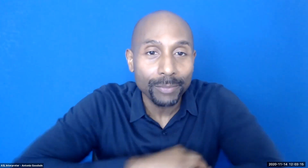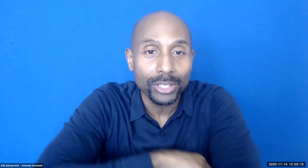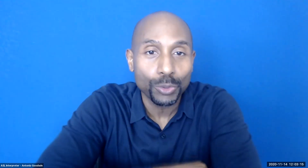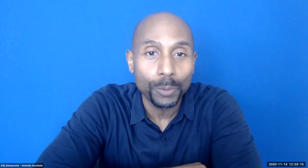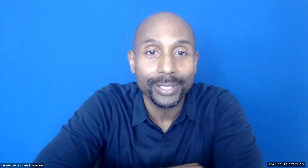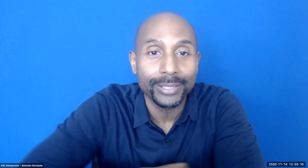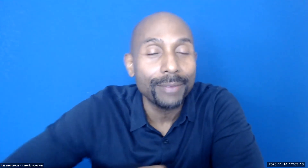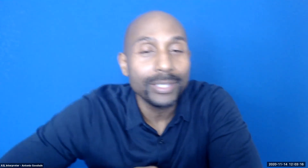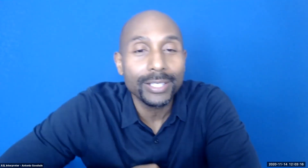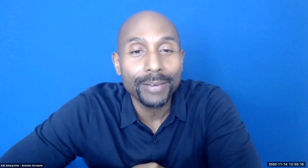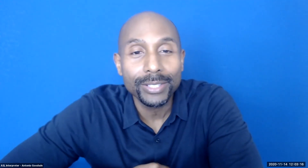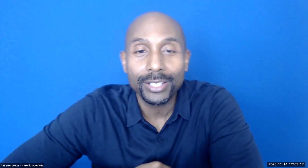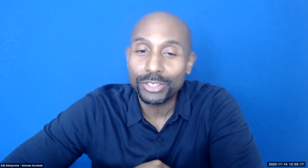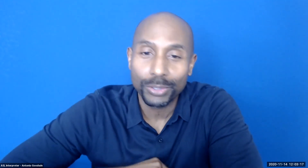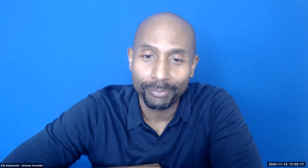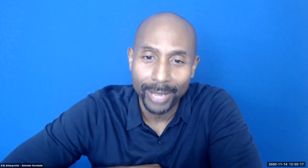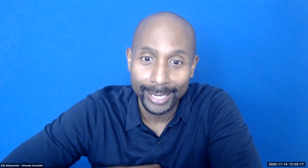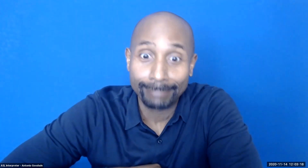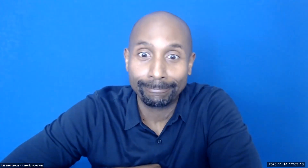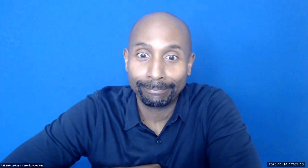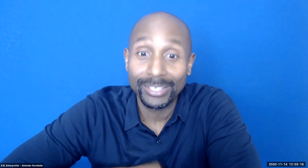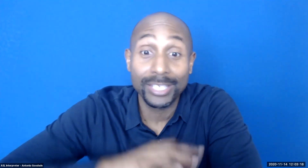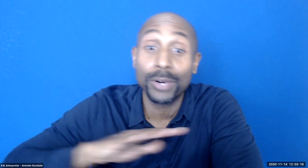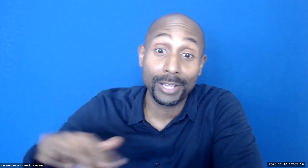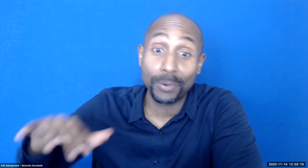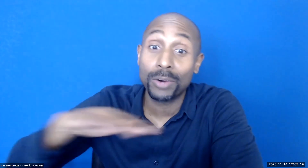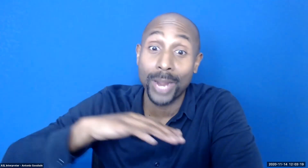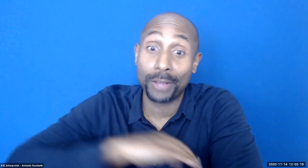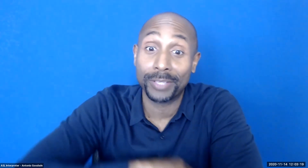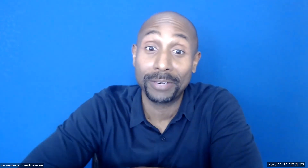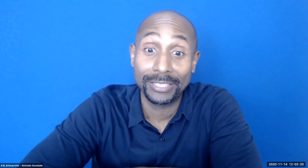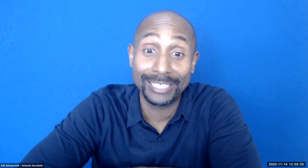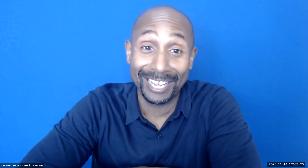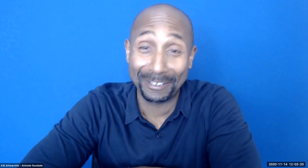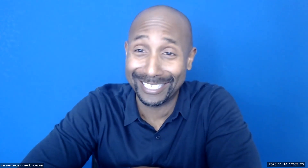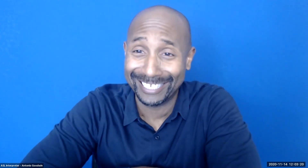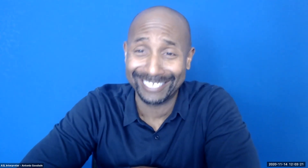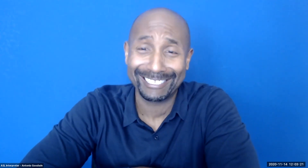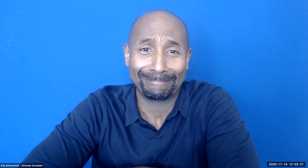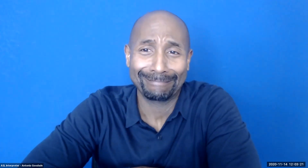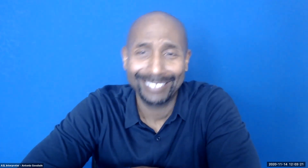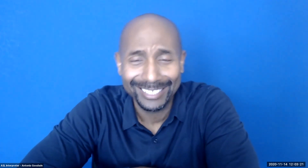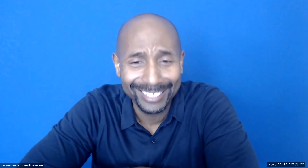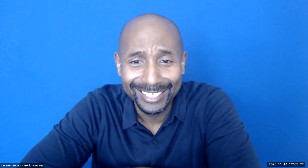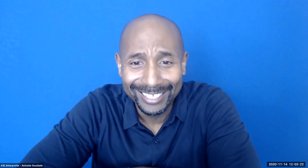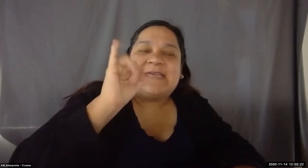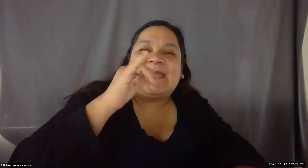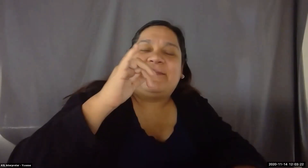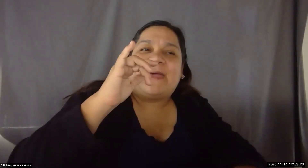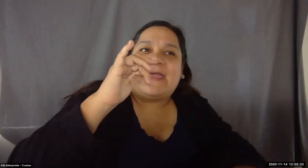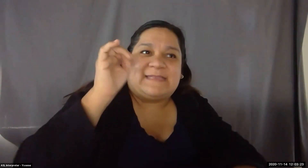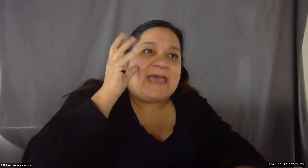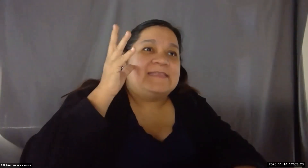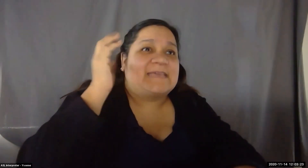Especially like with the scorpions. That was a concern of mine because Yeah. they were around. Yeah, well, we stayed